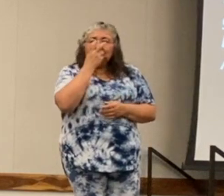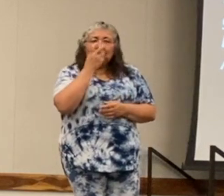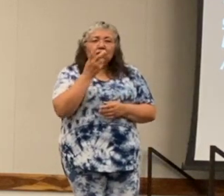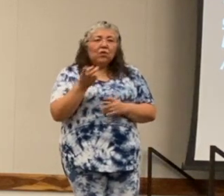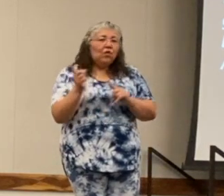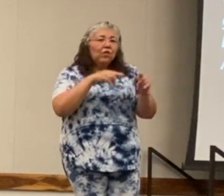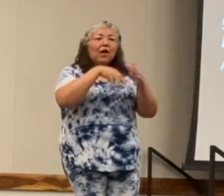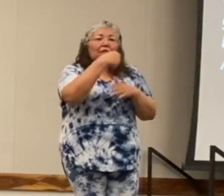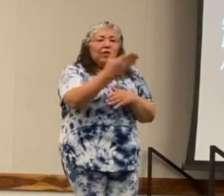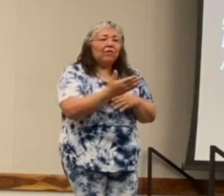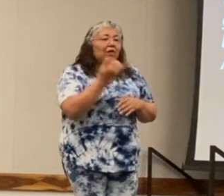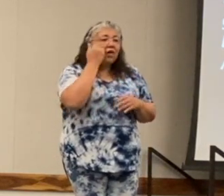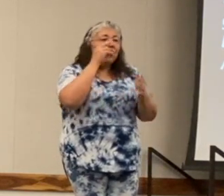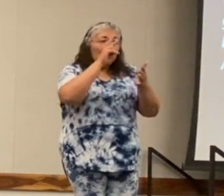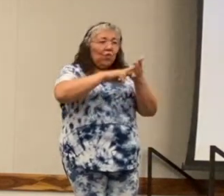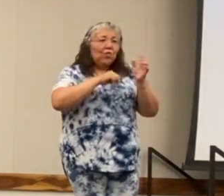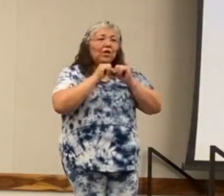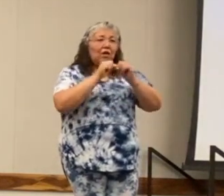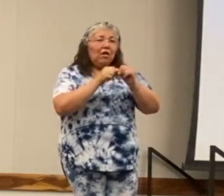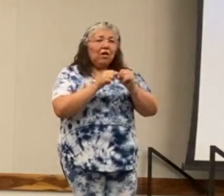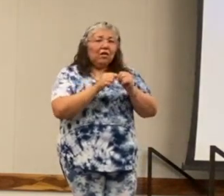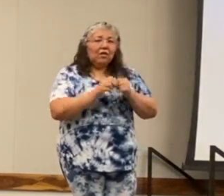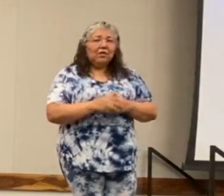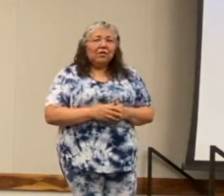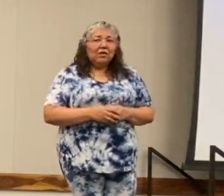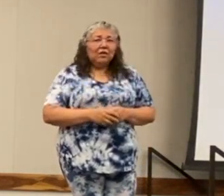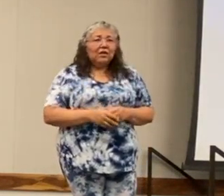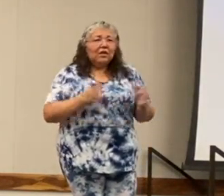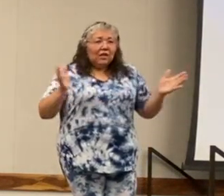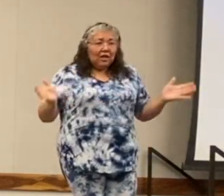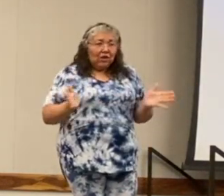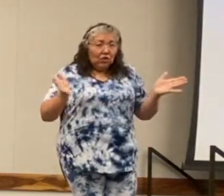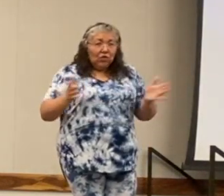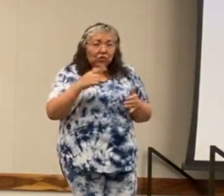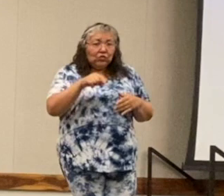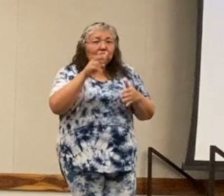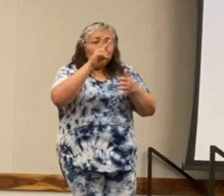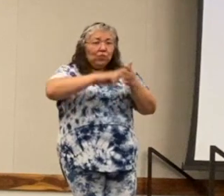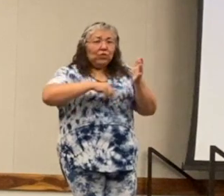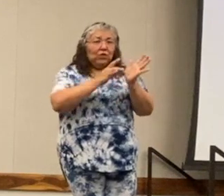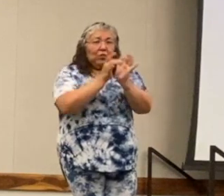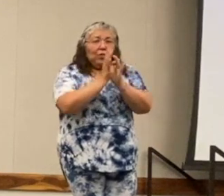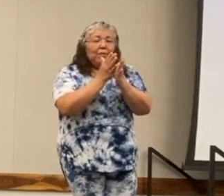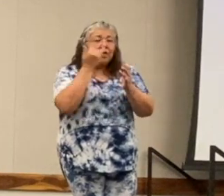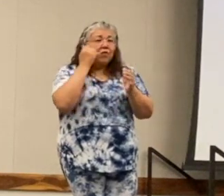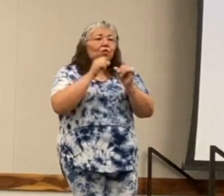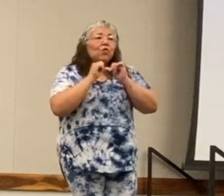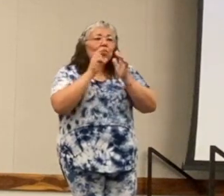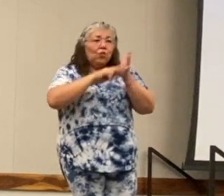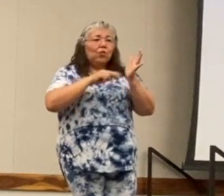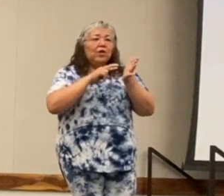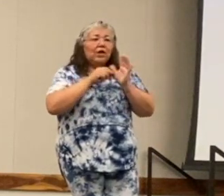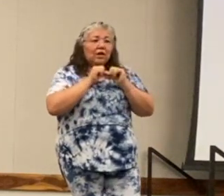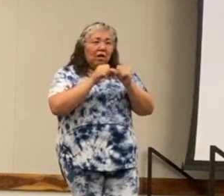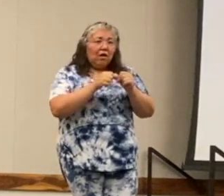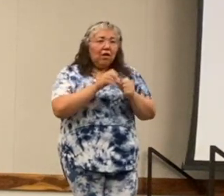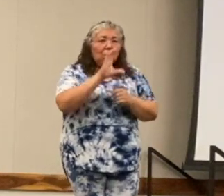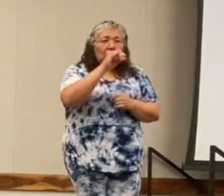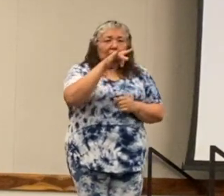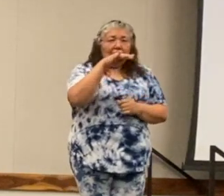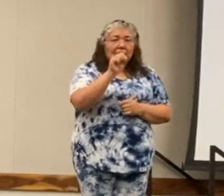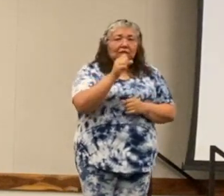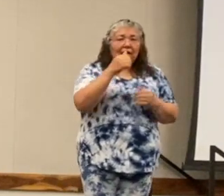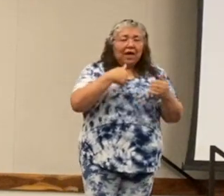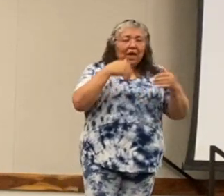out there. Now, if you read on in these verses, and I encourage you to read your Bible, but if you read on, you'll see that Cornelius